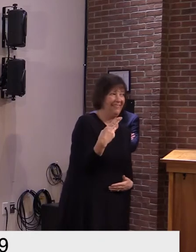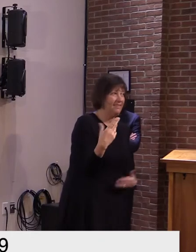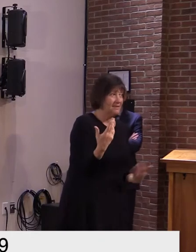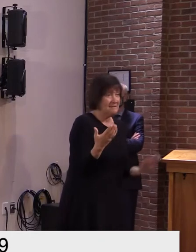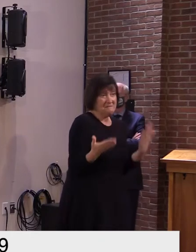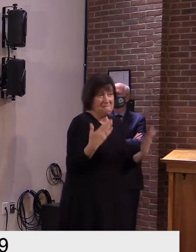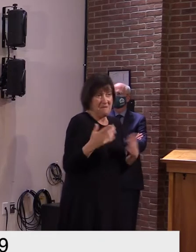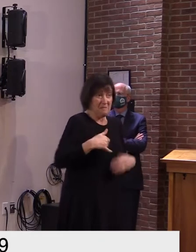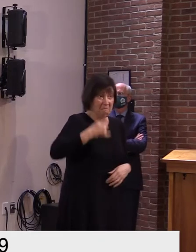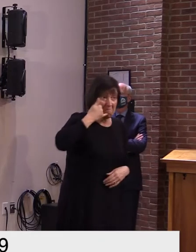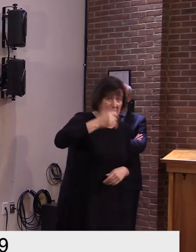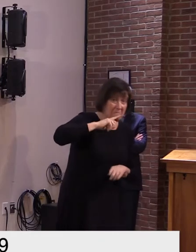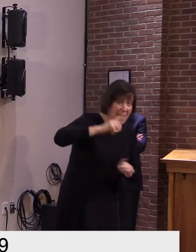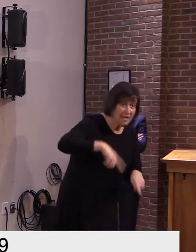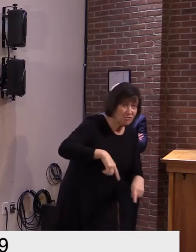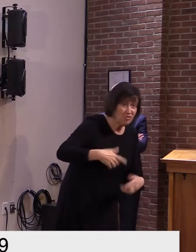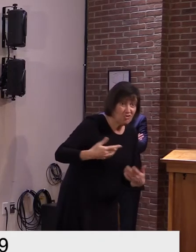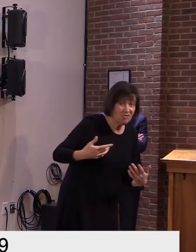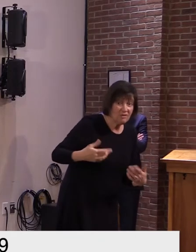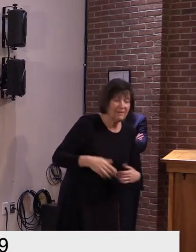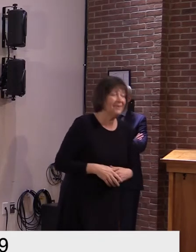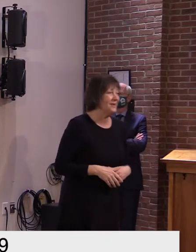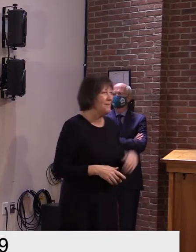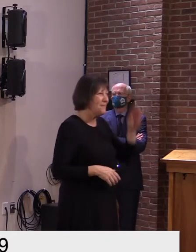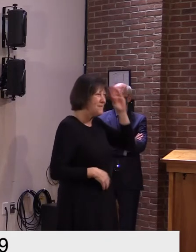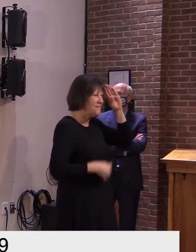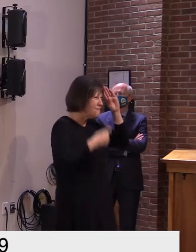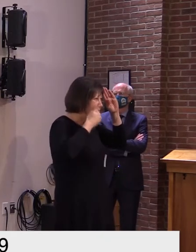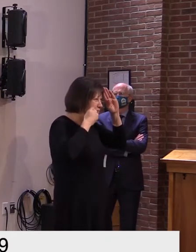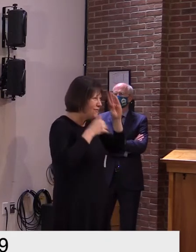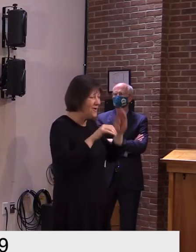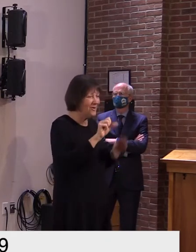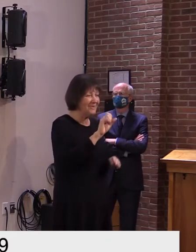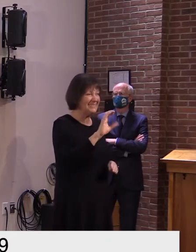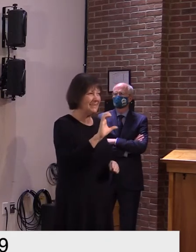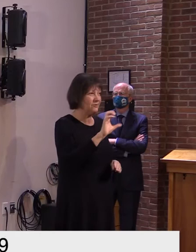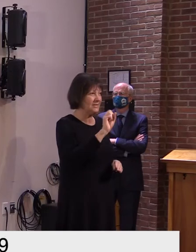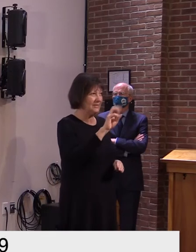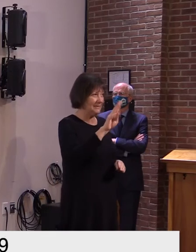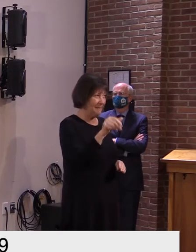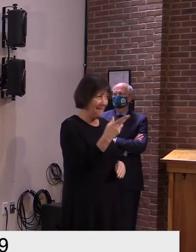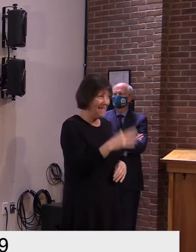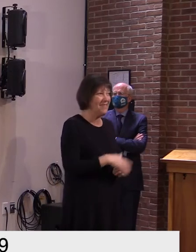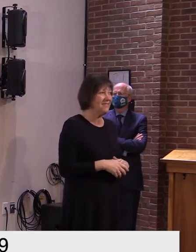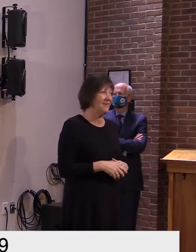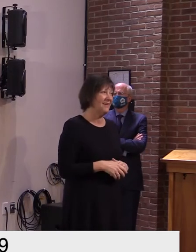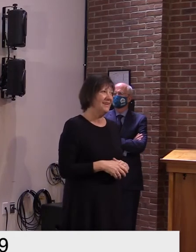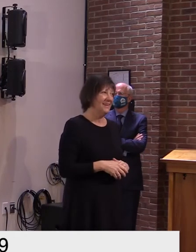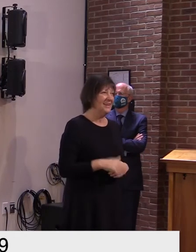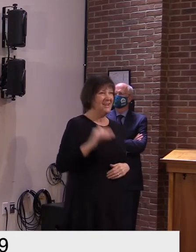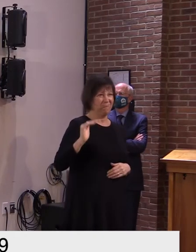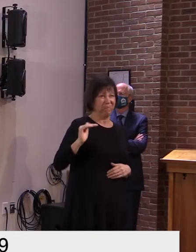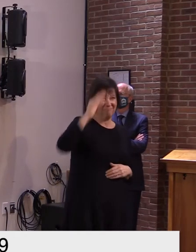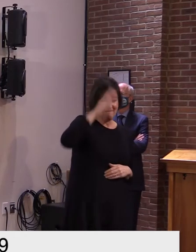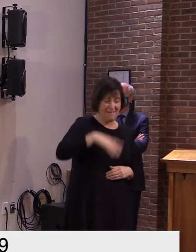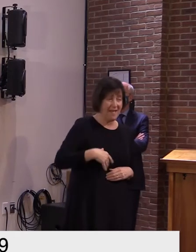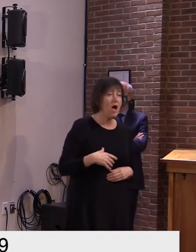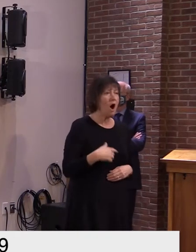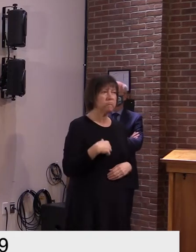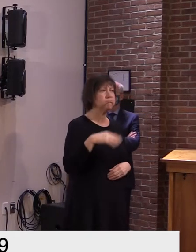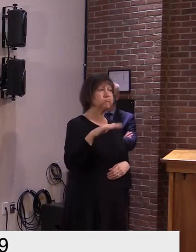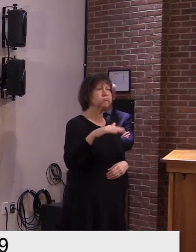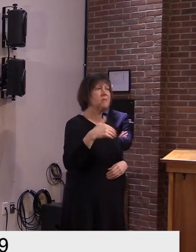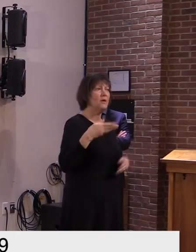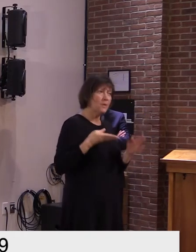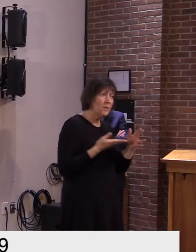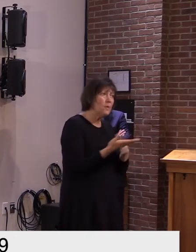that. Secretary Smith? Yes, Governor. We do have testing capability happening